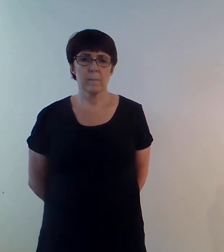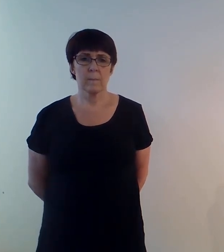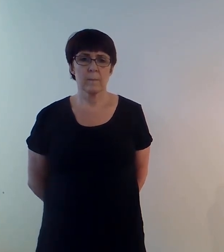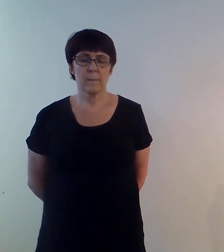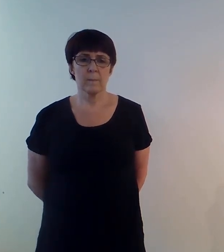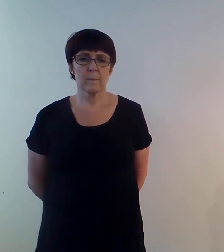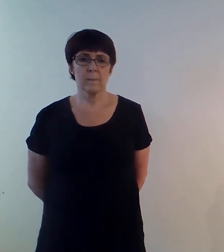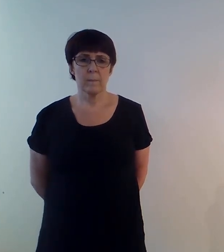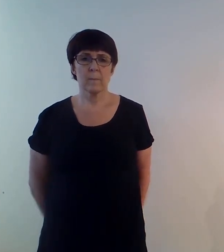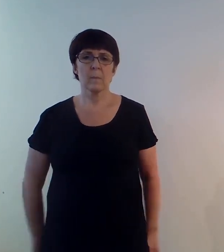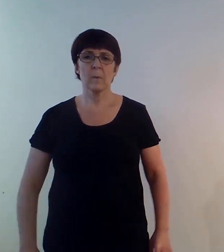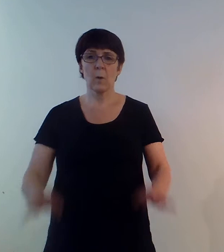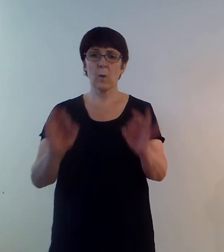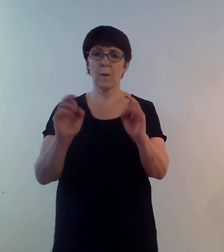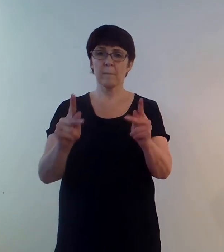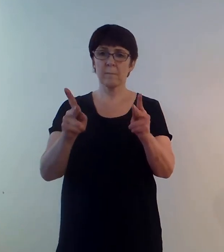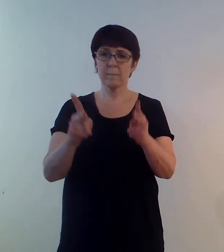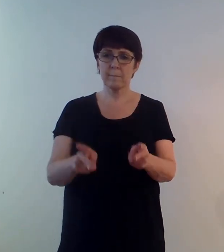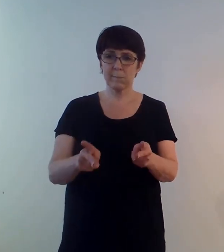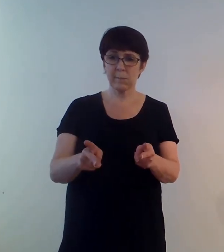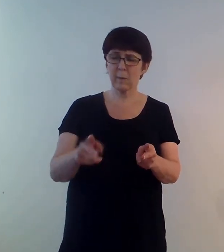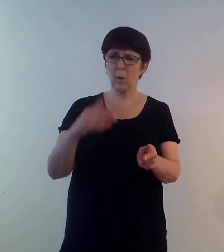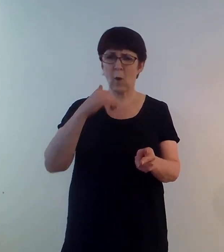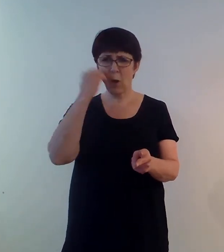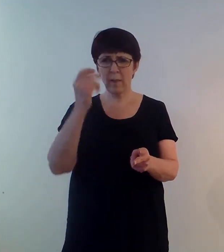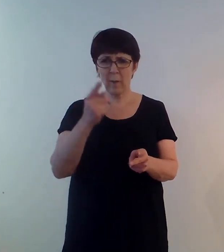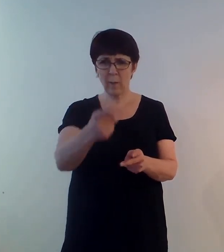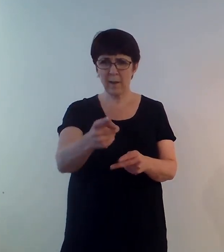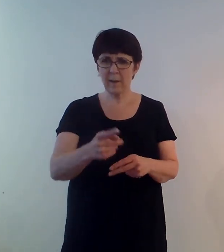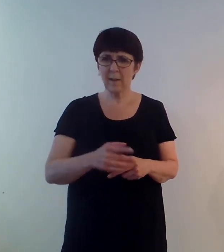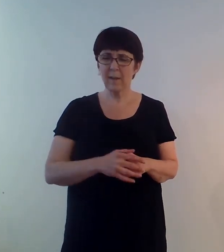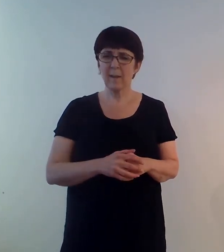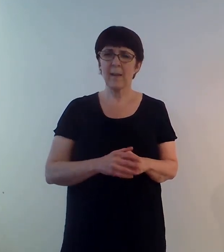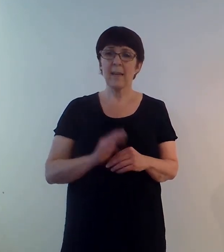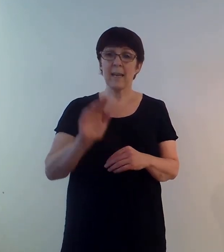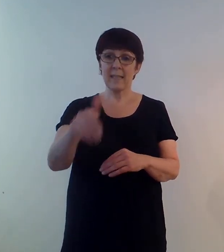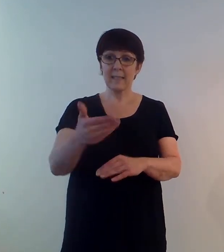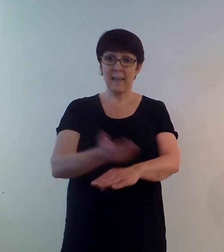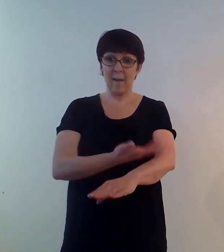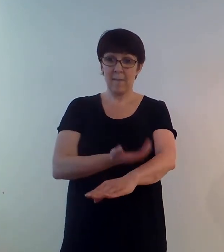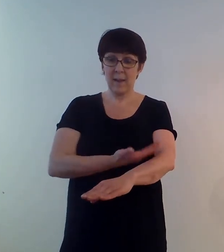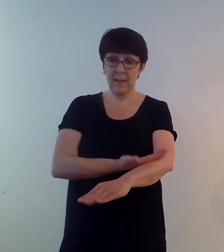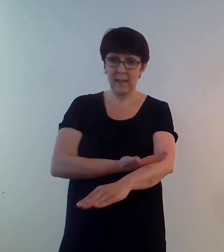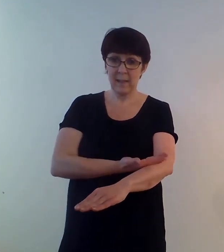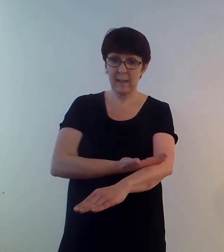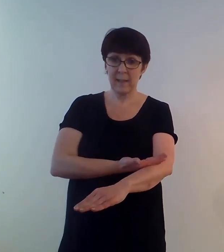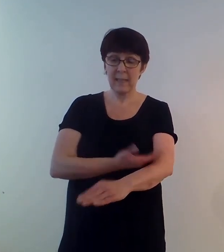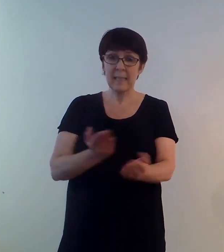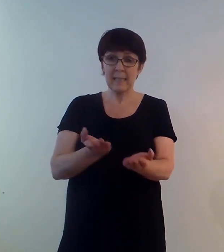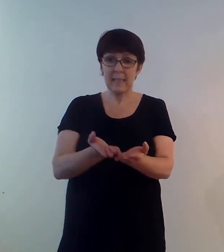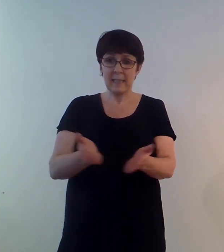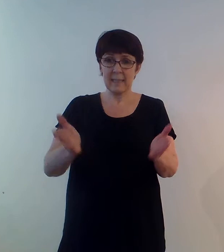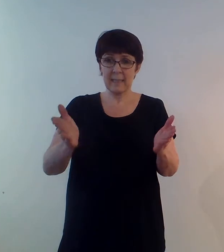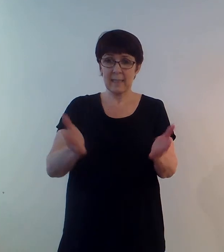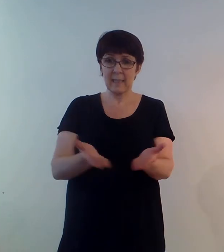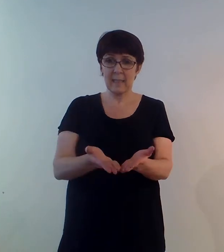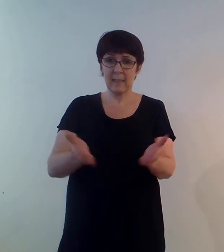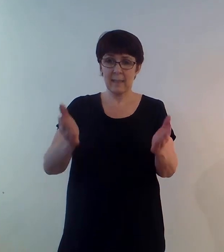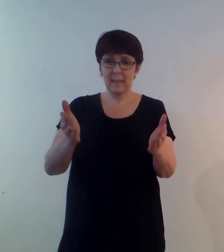and relax. Good. So the next exercise is going to be the dish. Now we're going to be doing this one for 30 seconds. As I said, it's slightly